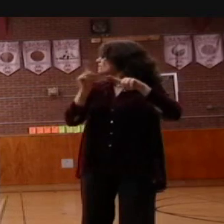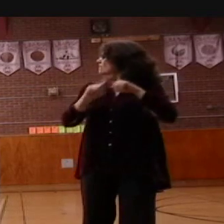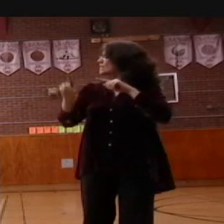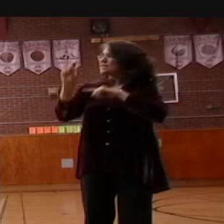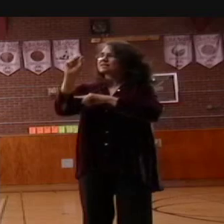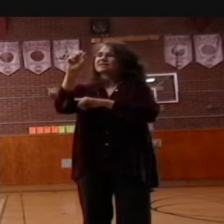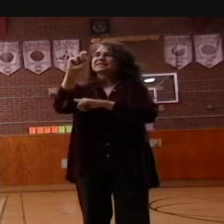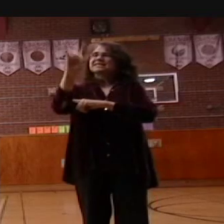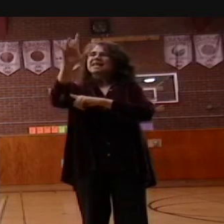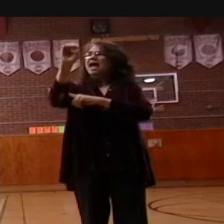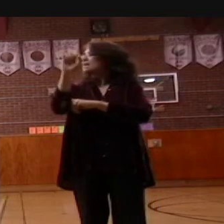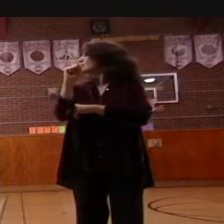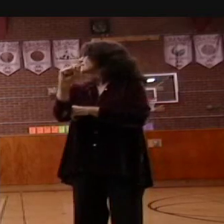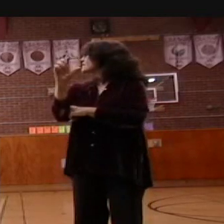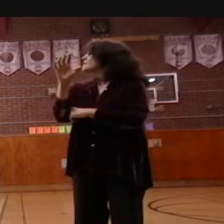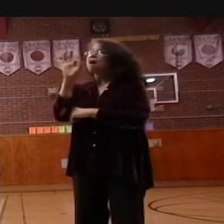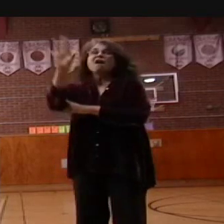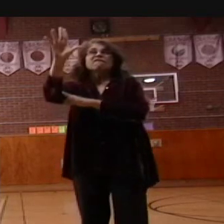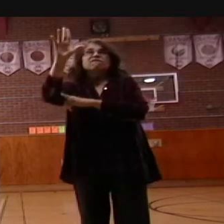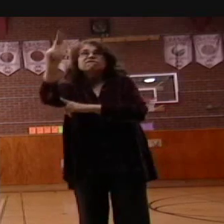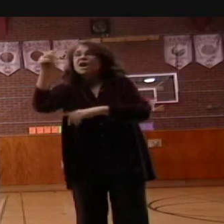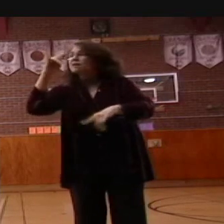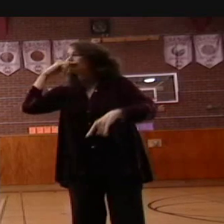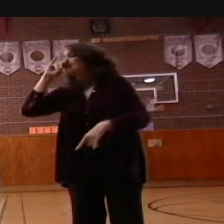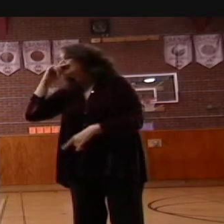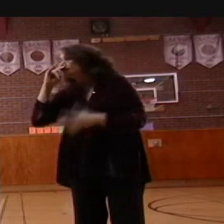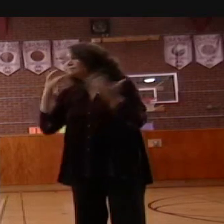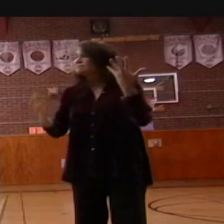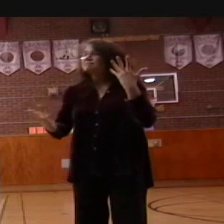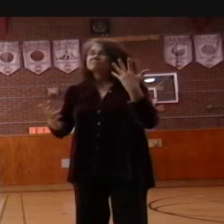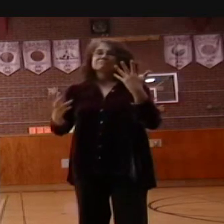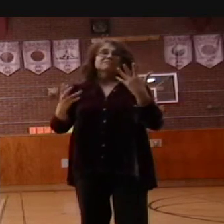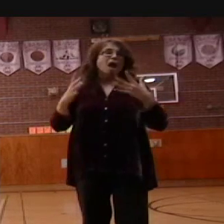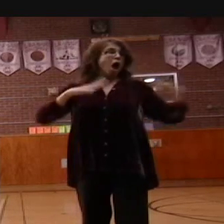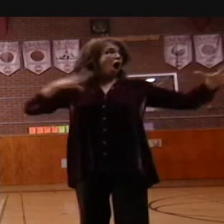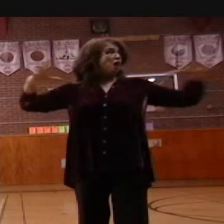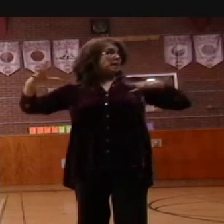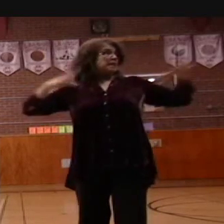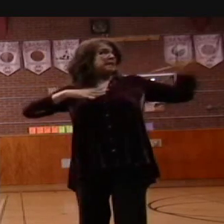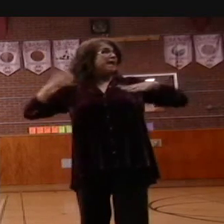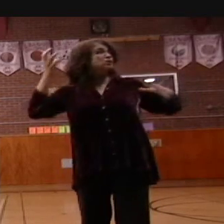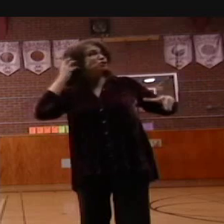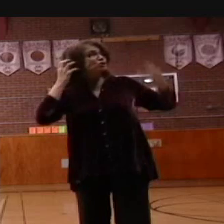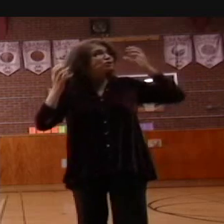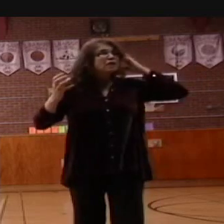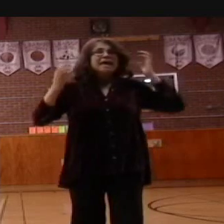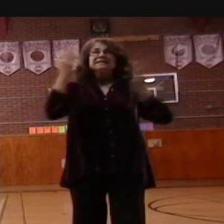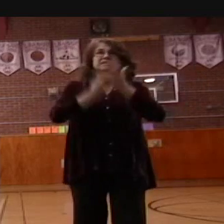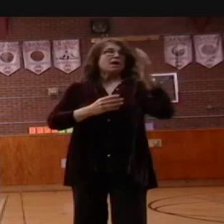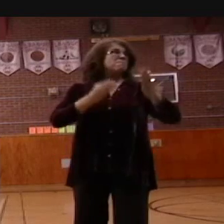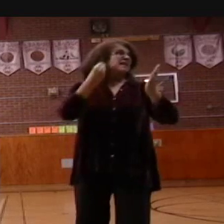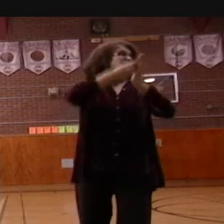fun kids designs to holiday charms and there are even some expensive crystals.